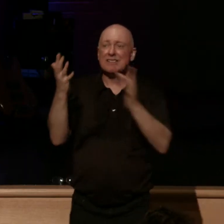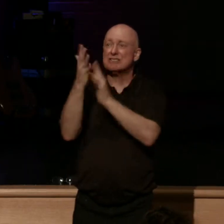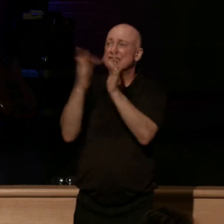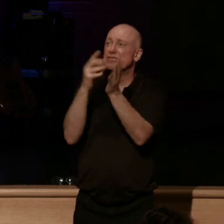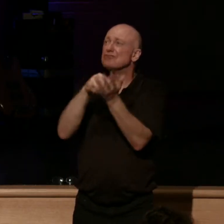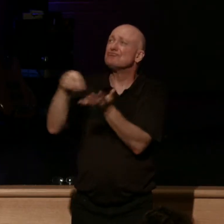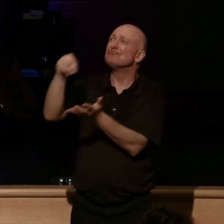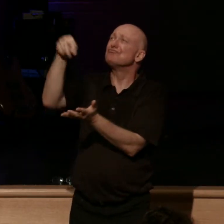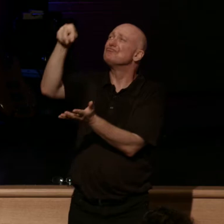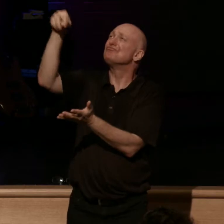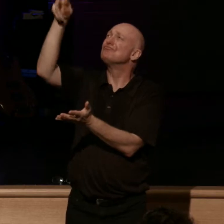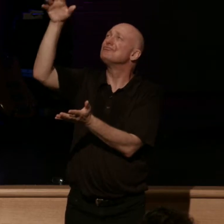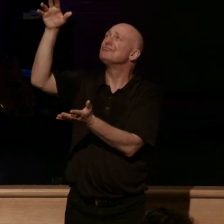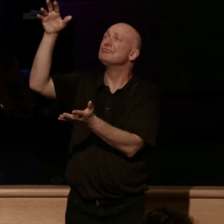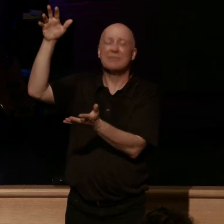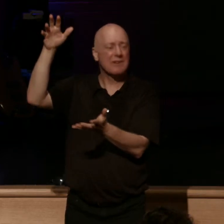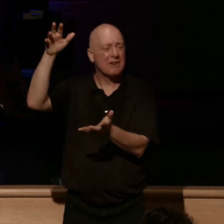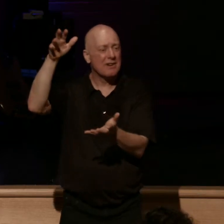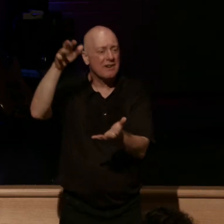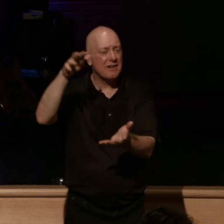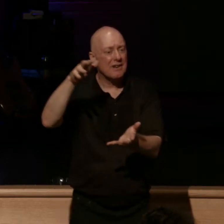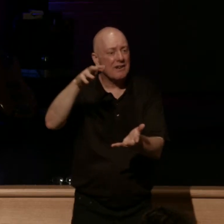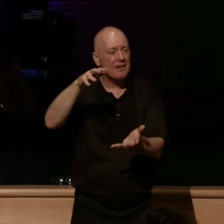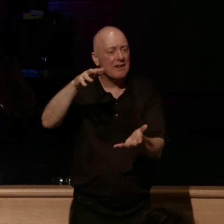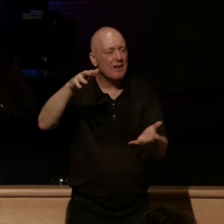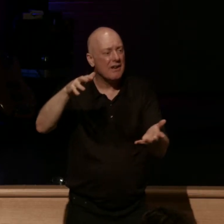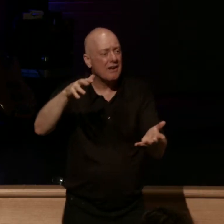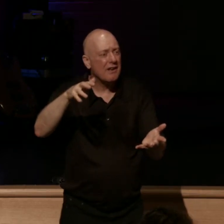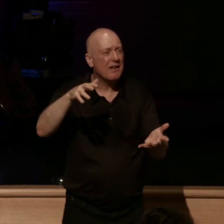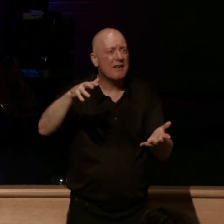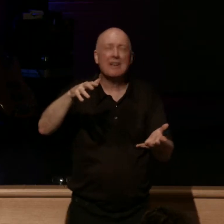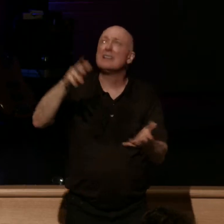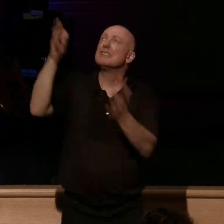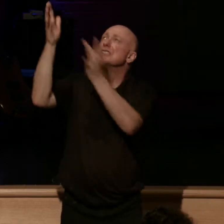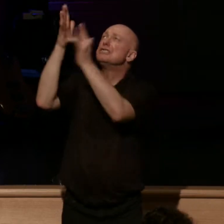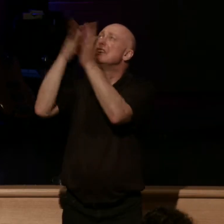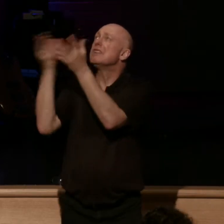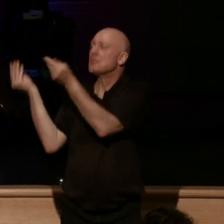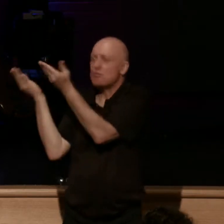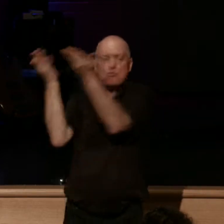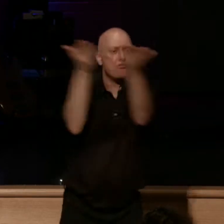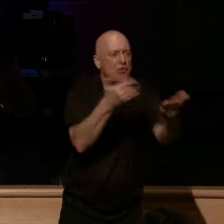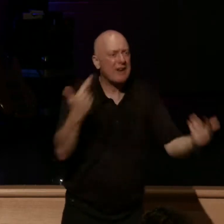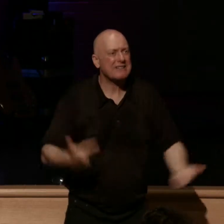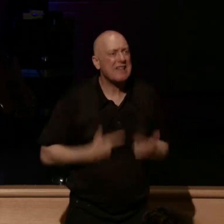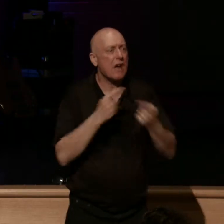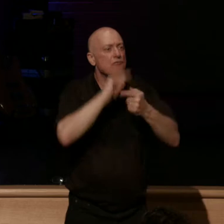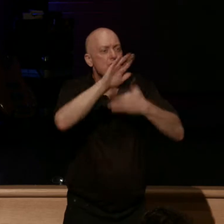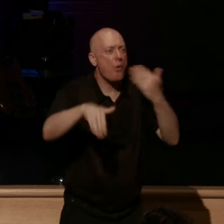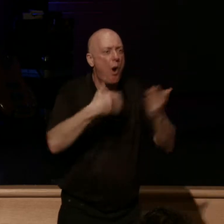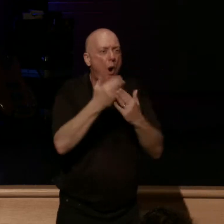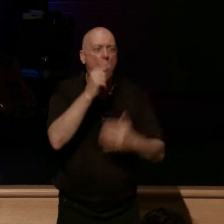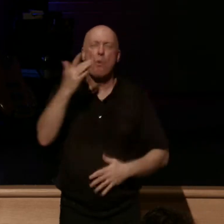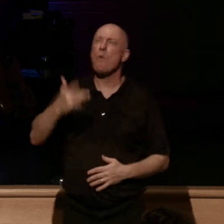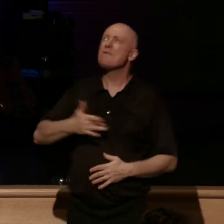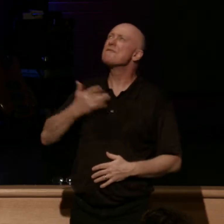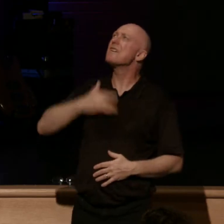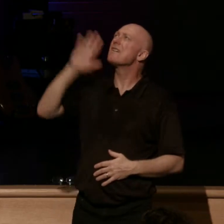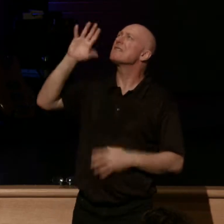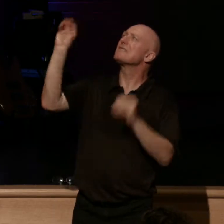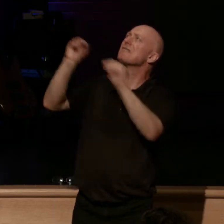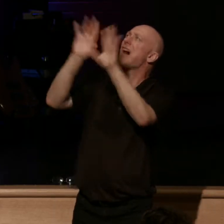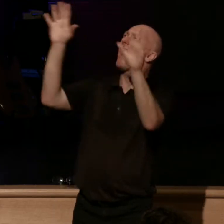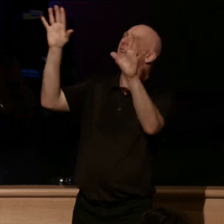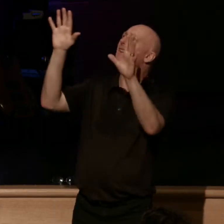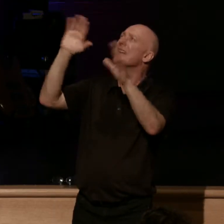upon you, I pray, even now. The Son that brings this life to all who feel his light. The Son